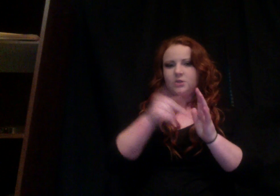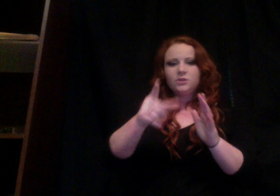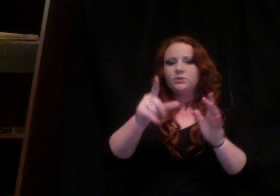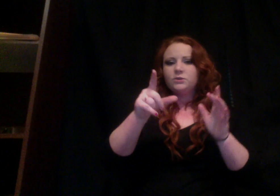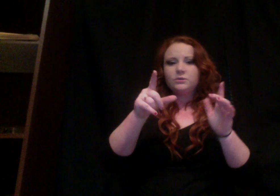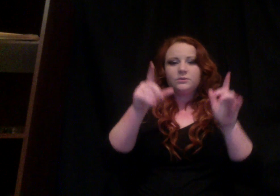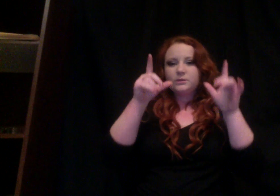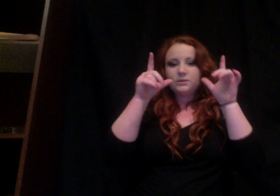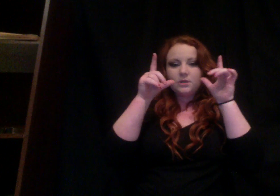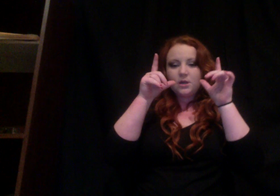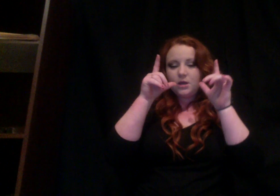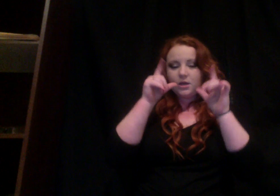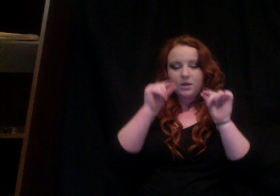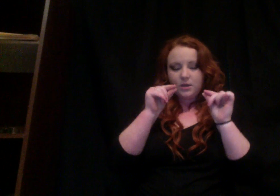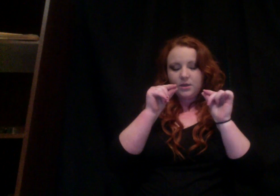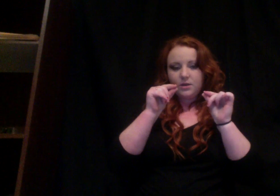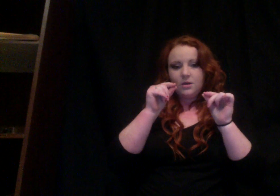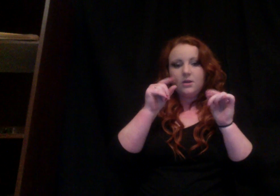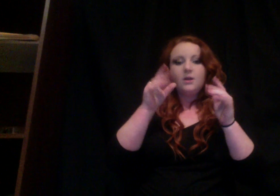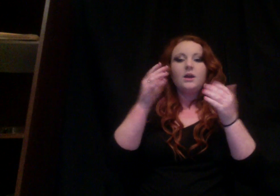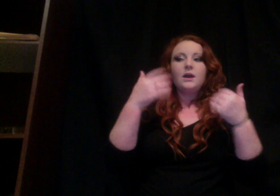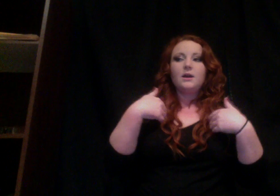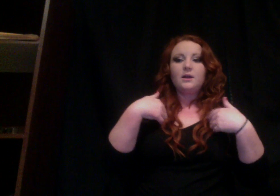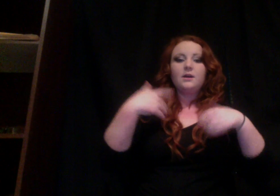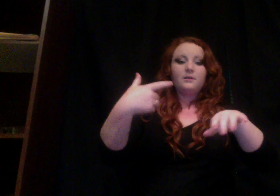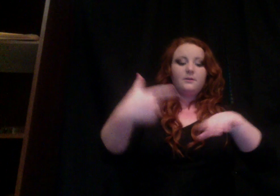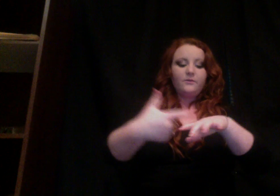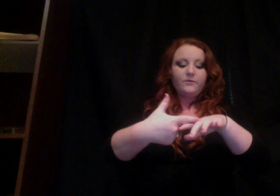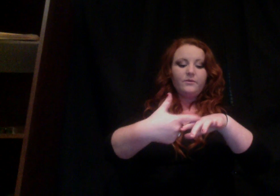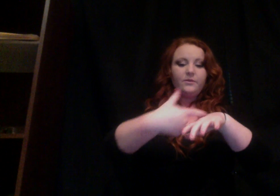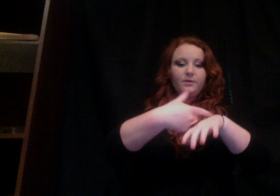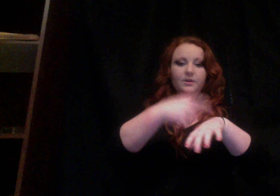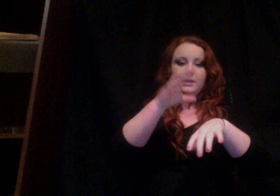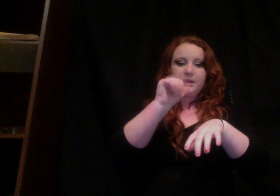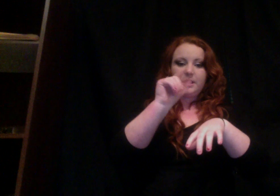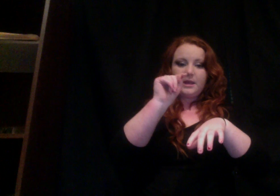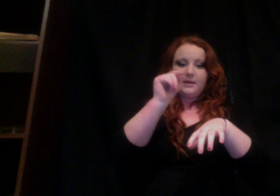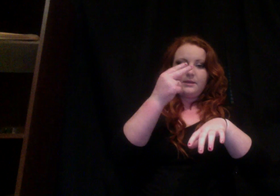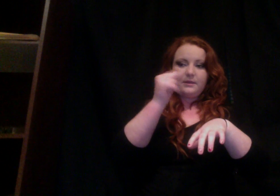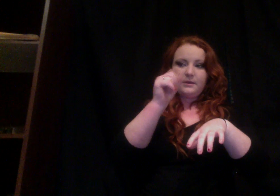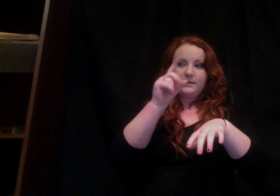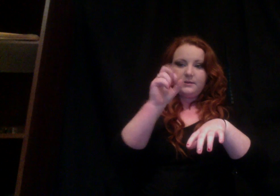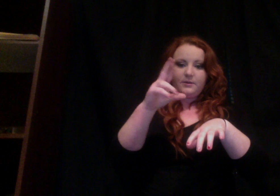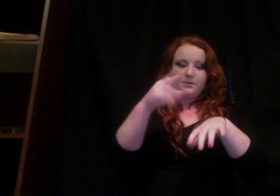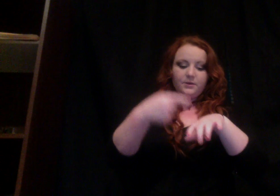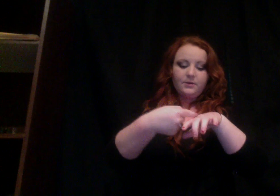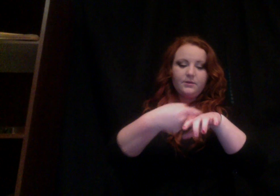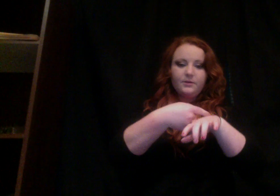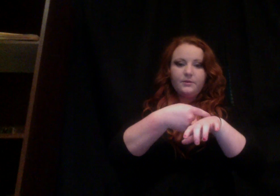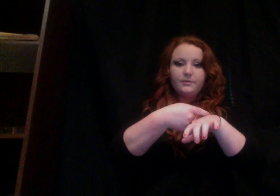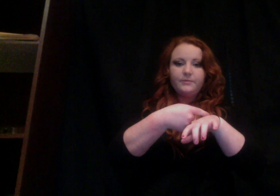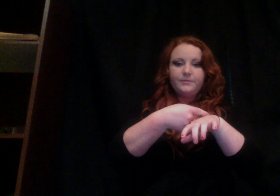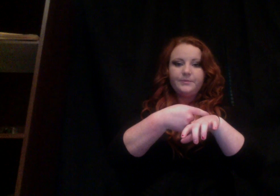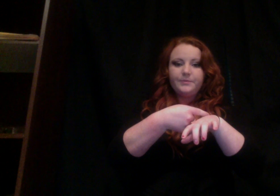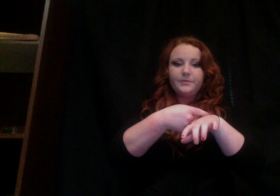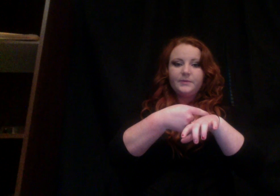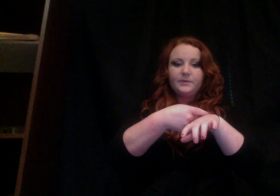We'll insert a small catheter into your vein, which will be the avenue the doctor uses to give you sedation.